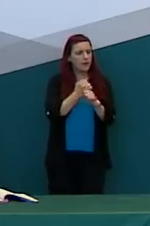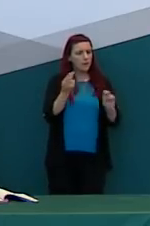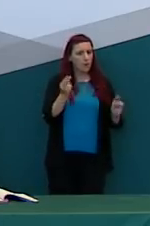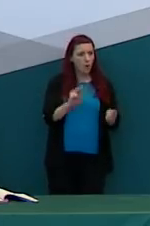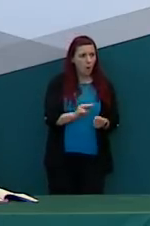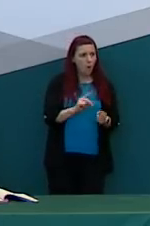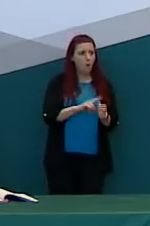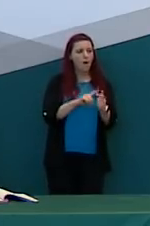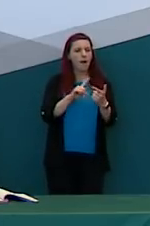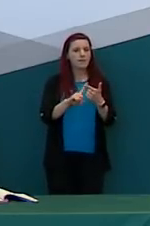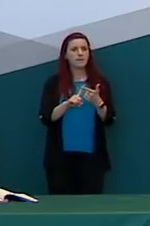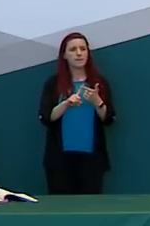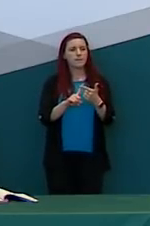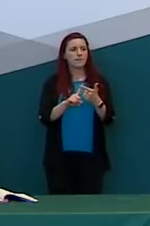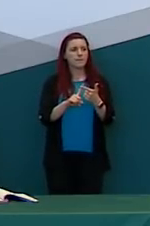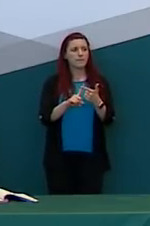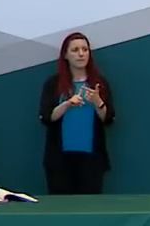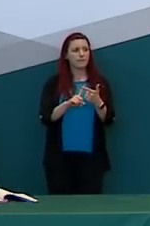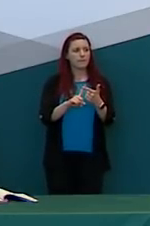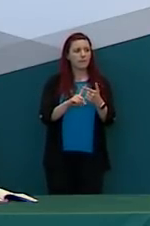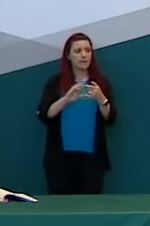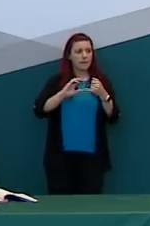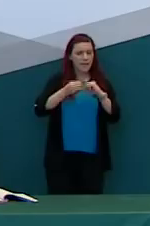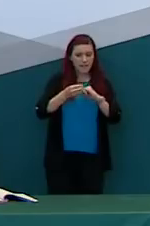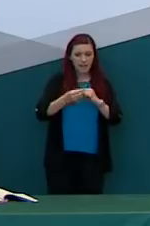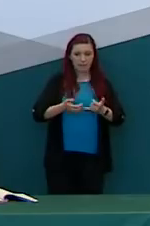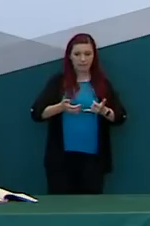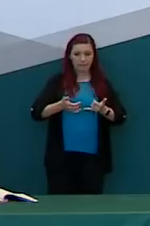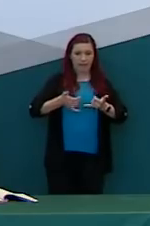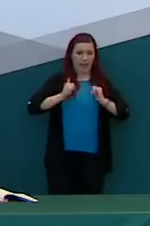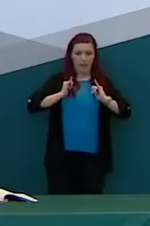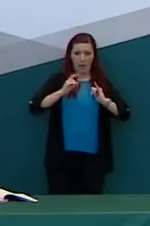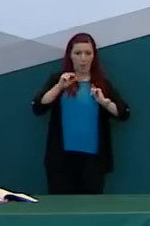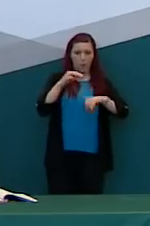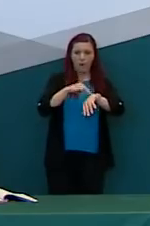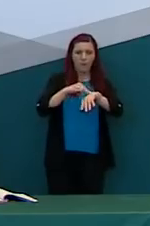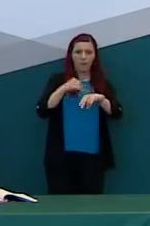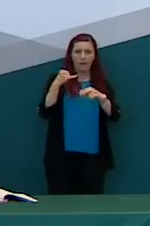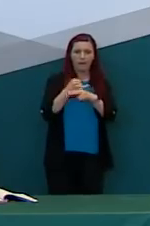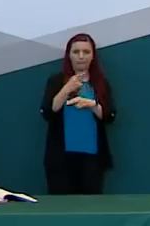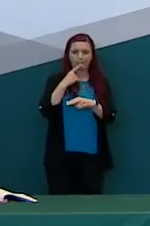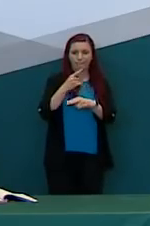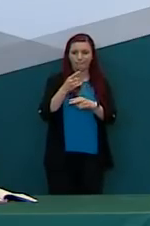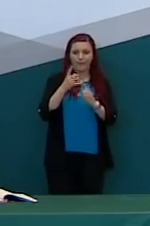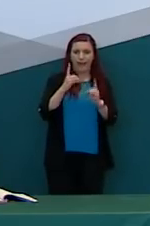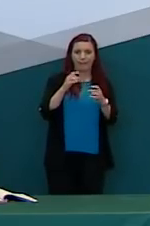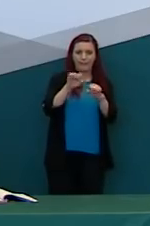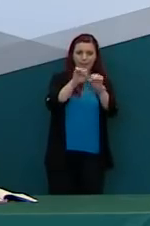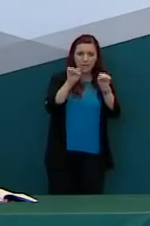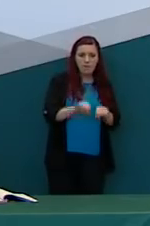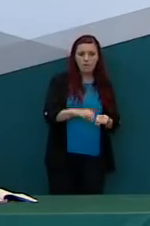the health service, the testing capacity hasn't been overwhelmed with the opening up of the